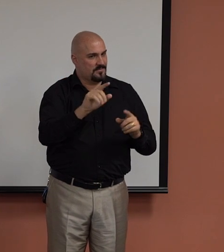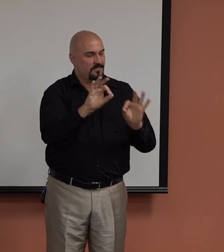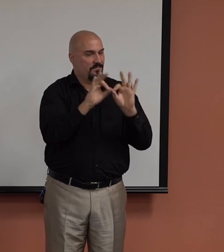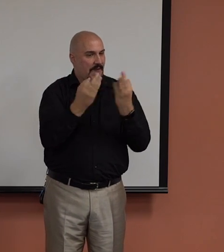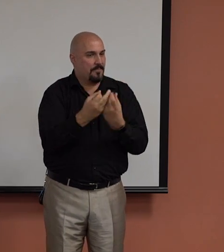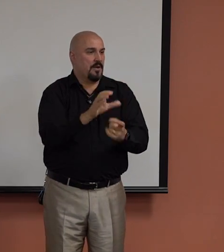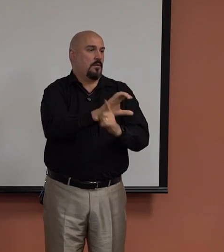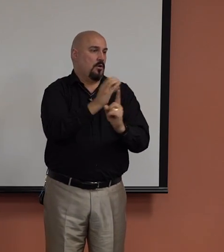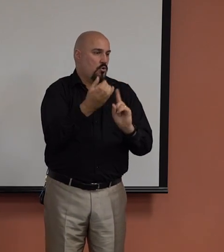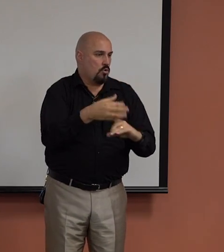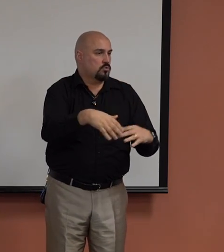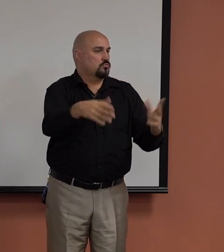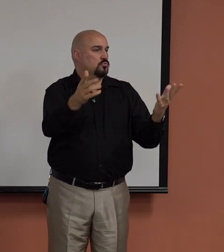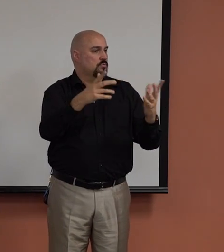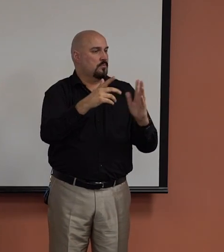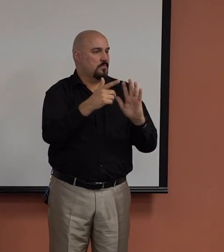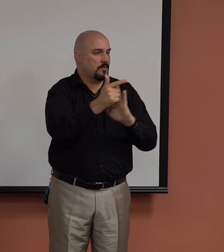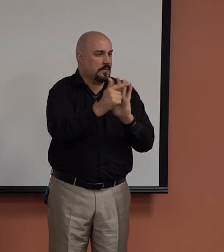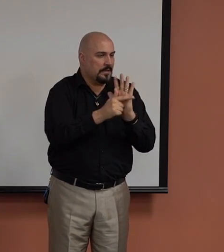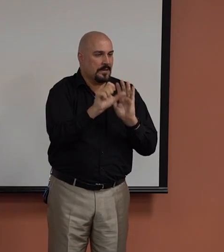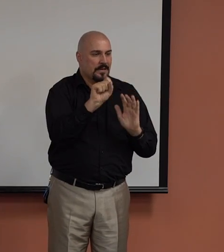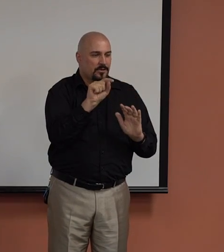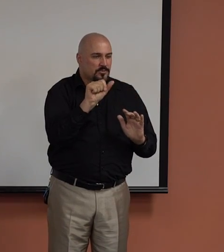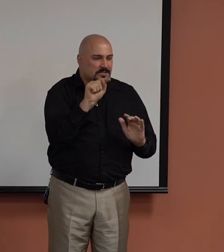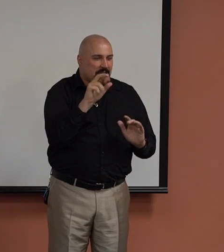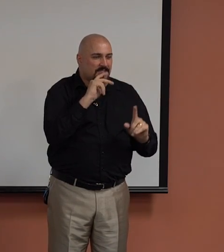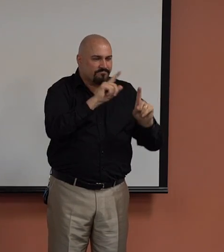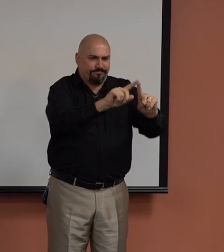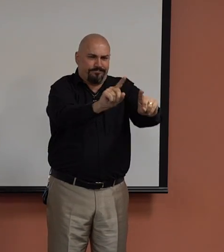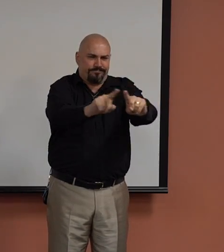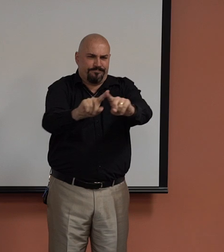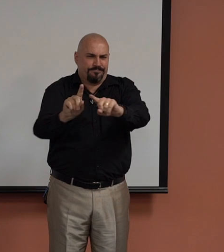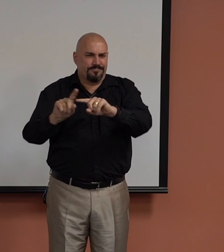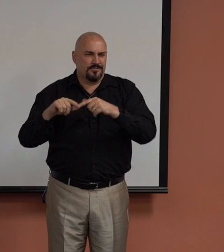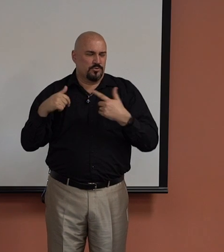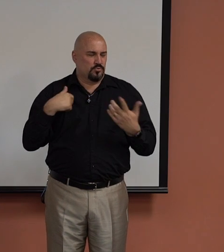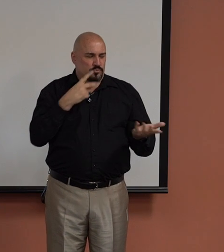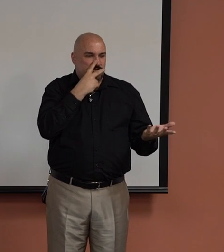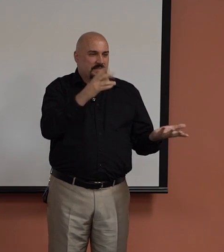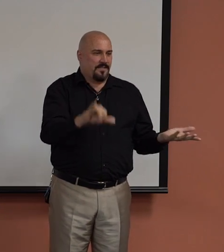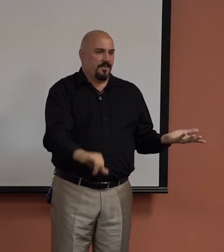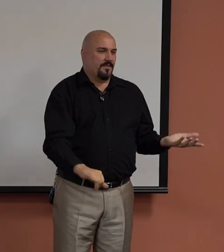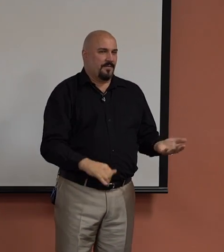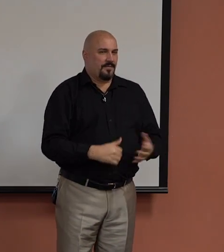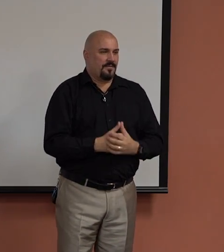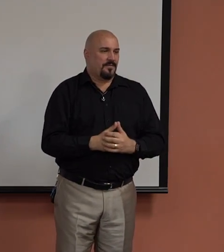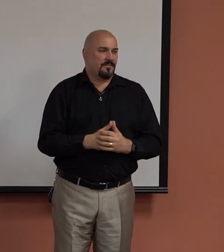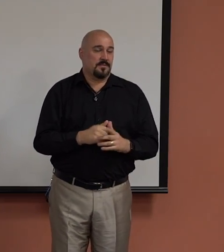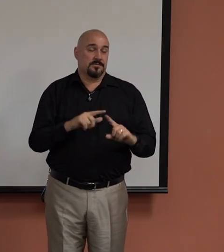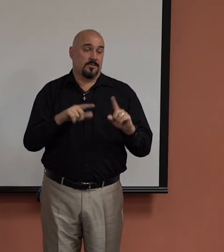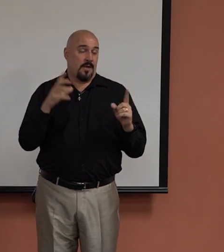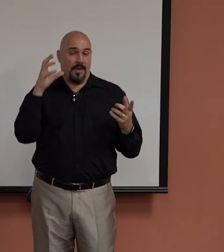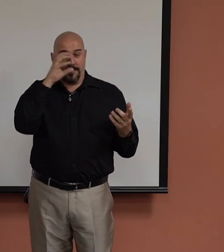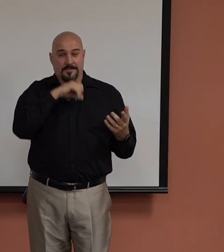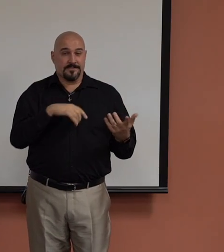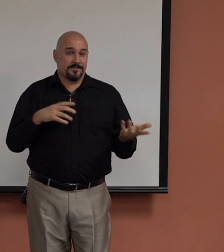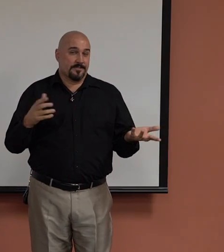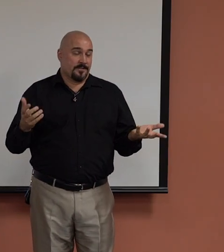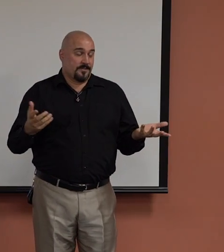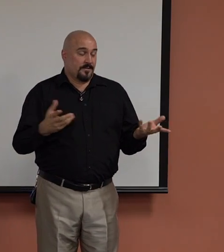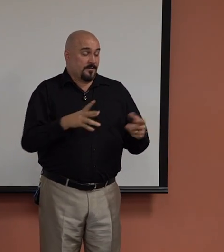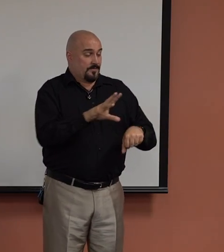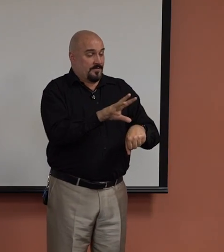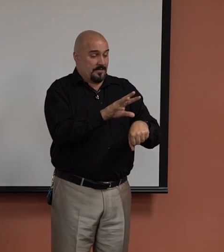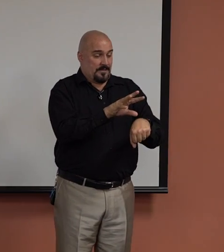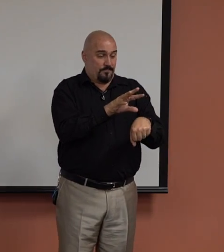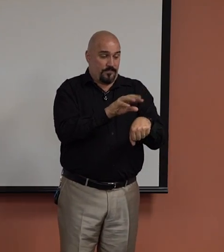the best practice as much as you can because you wanted to help, and you know, and I guess, you know, on the end, you know, counselors, you know, be